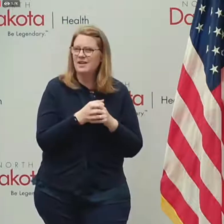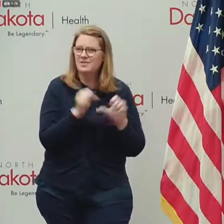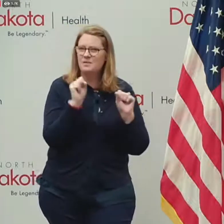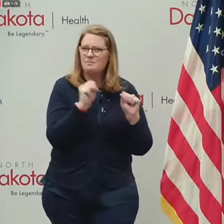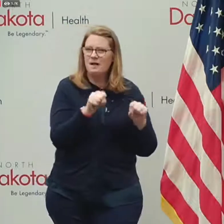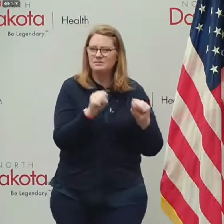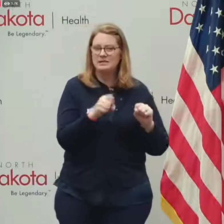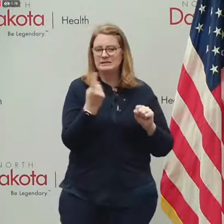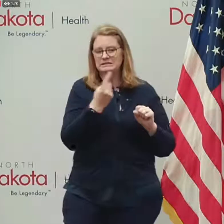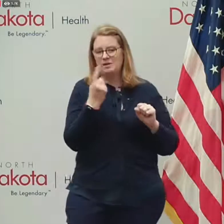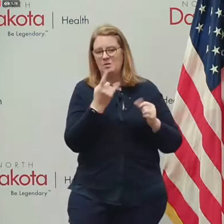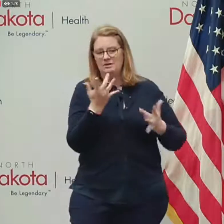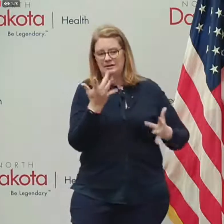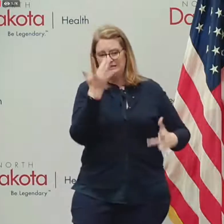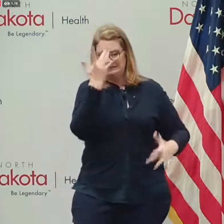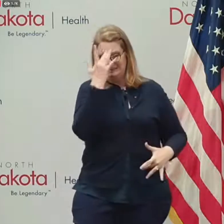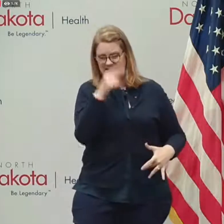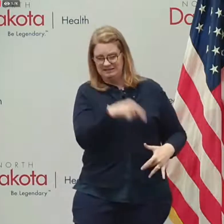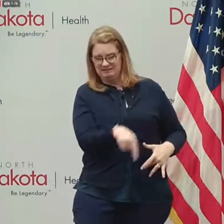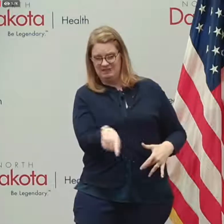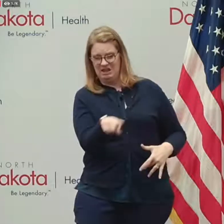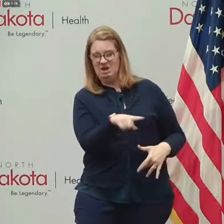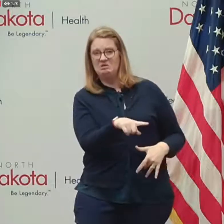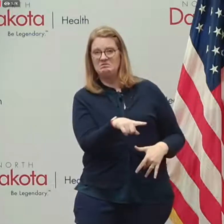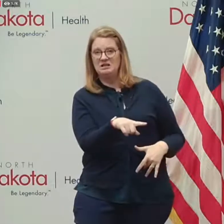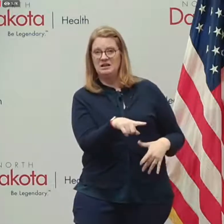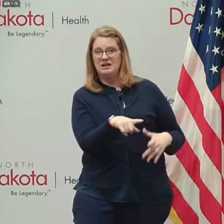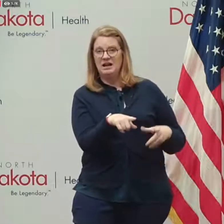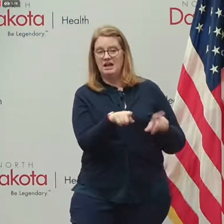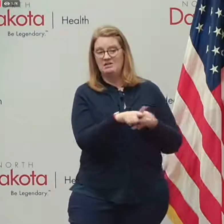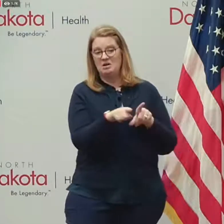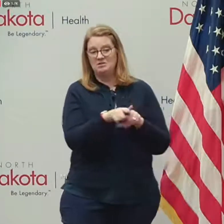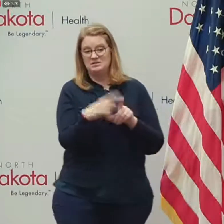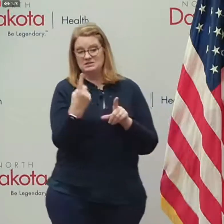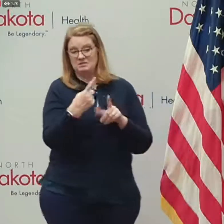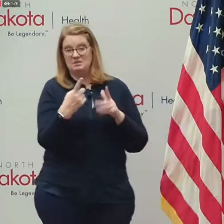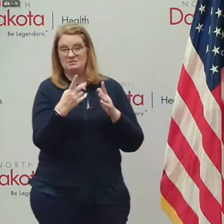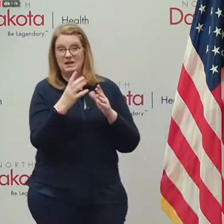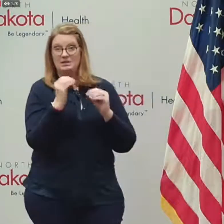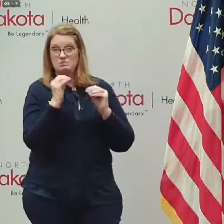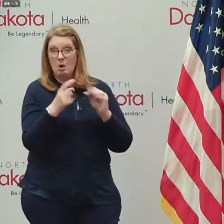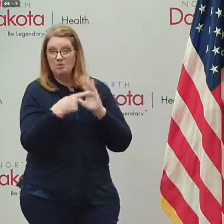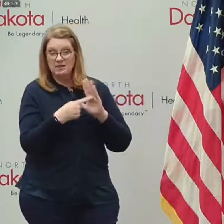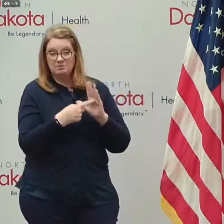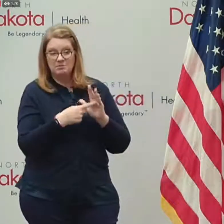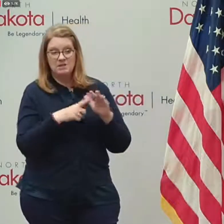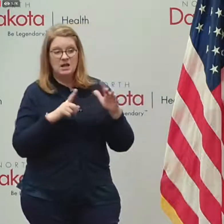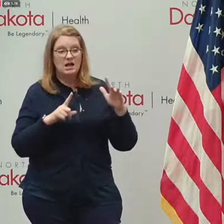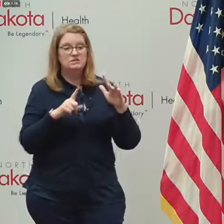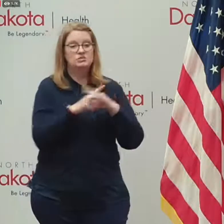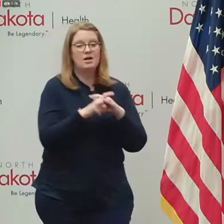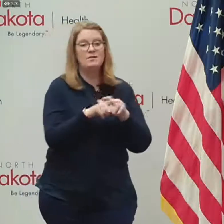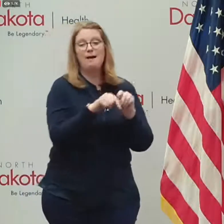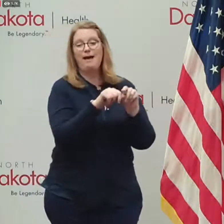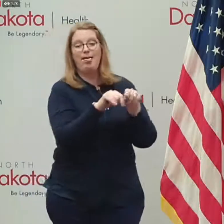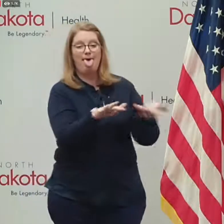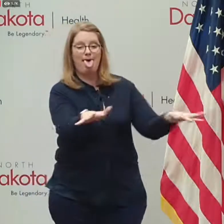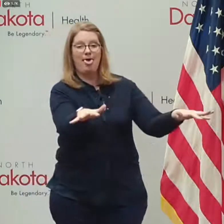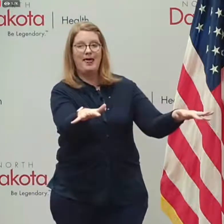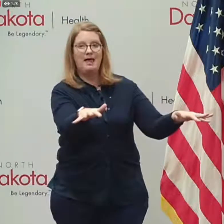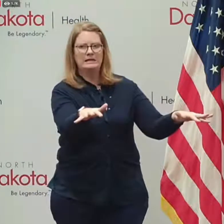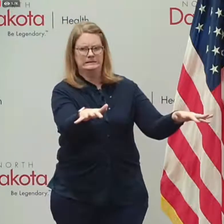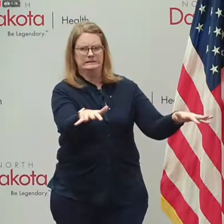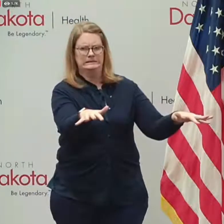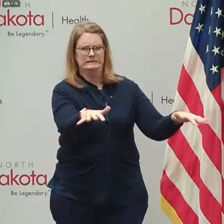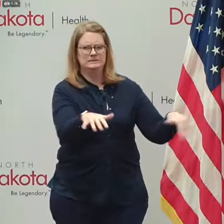someone in that crowd in North Dakota being infectious and not knowing it and be asymptomatic is actually quite high. And so, to